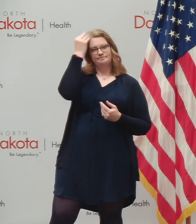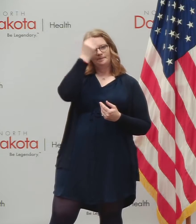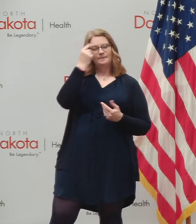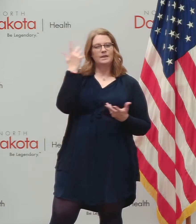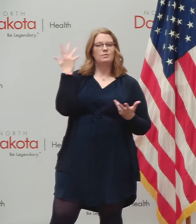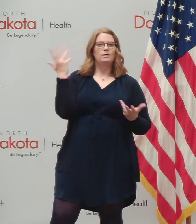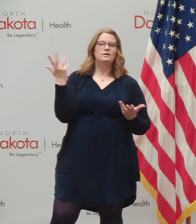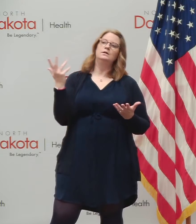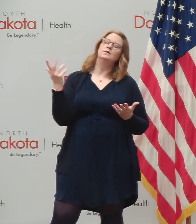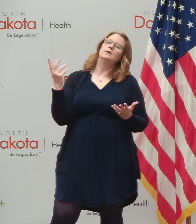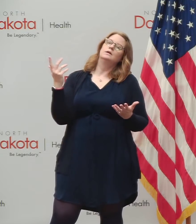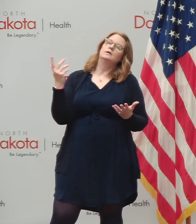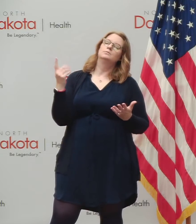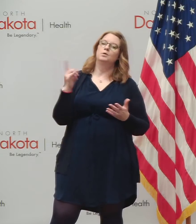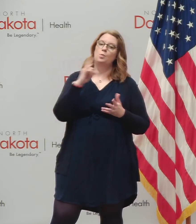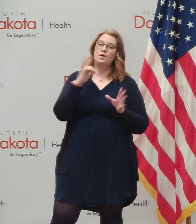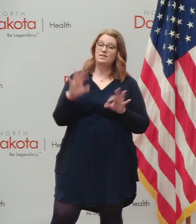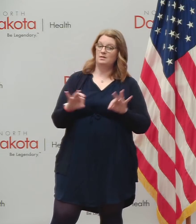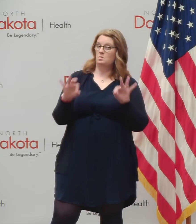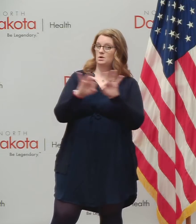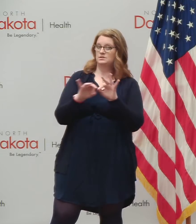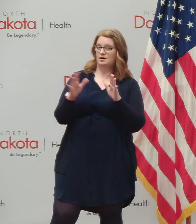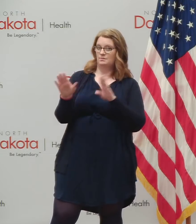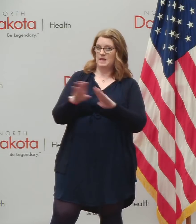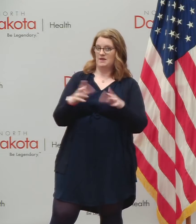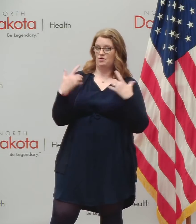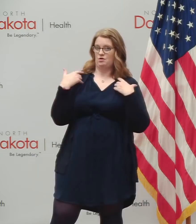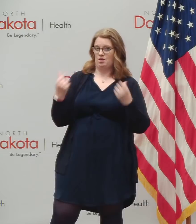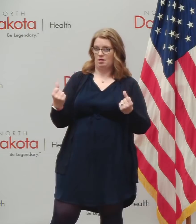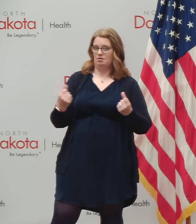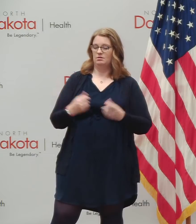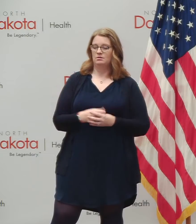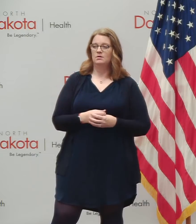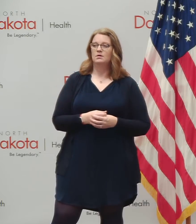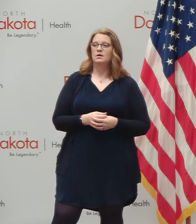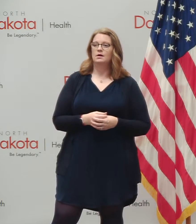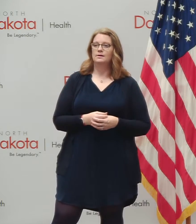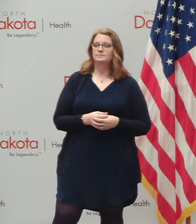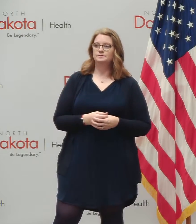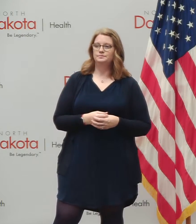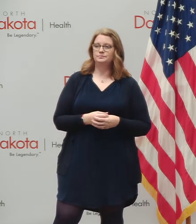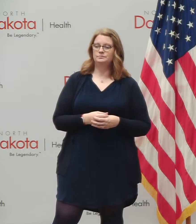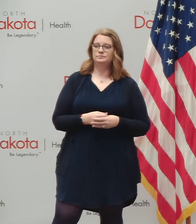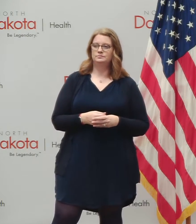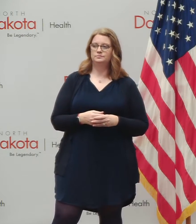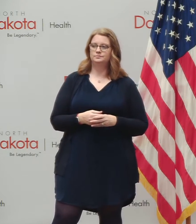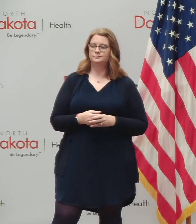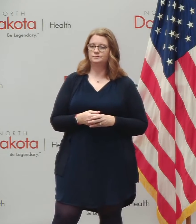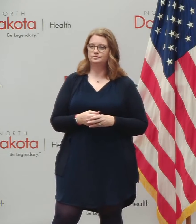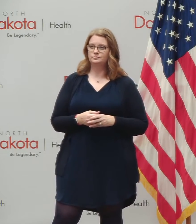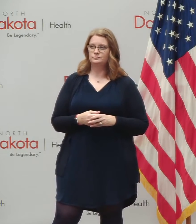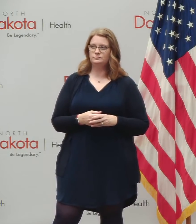the important part of behavioral health during this time of COVID. But prevention